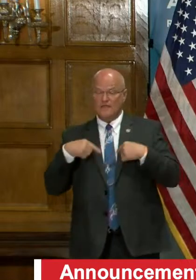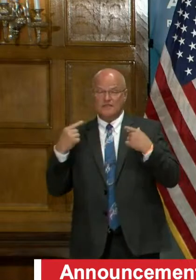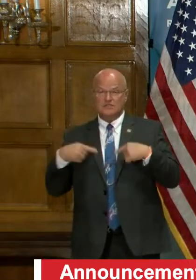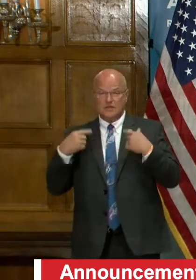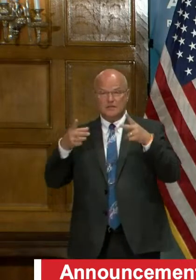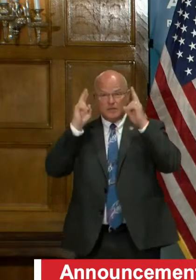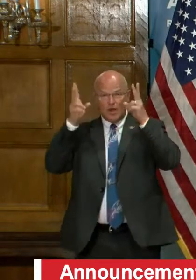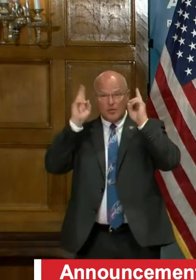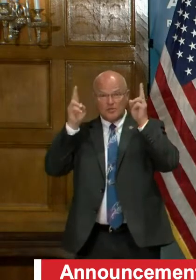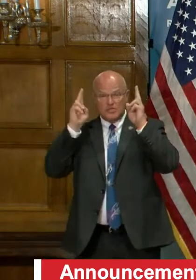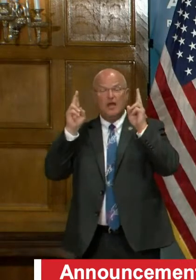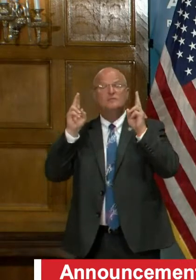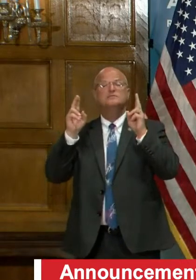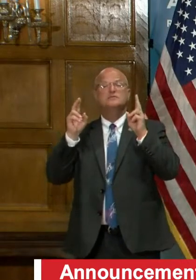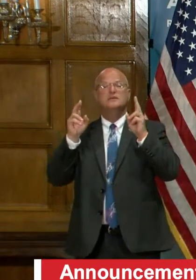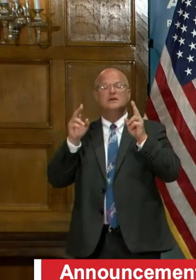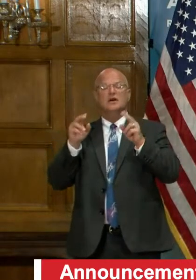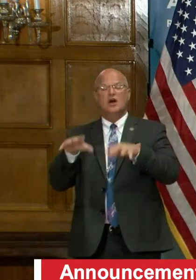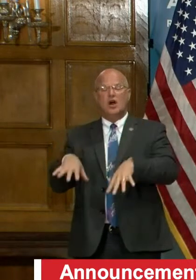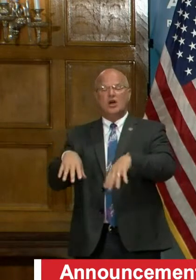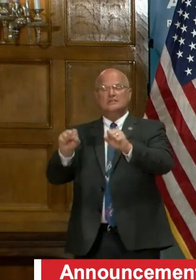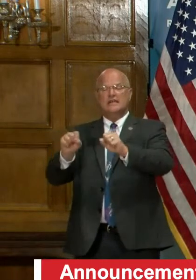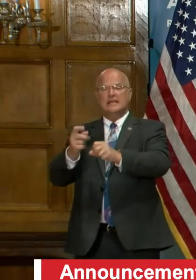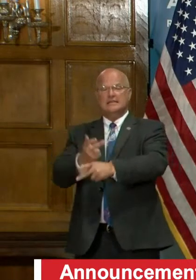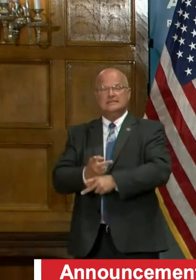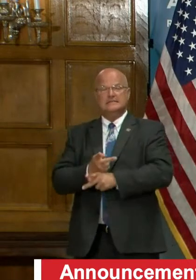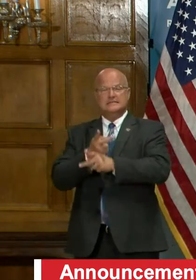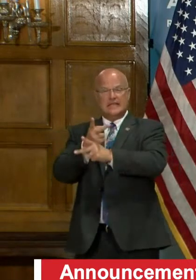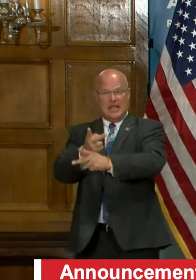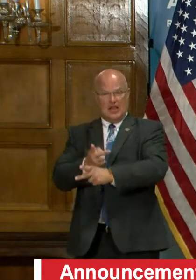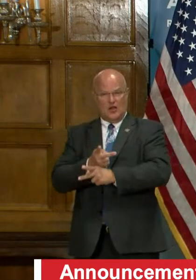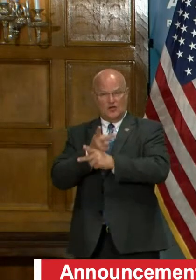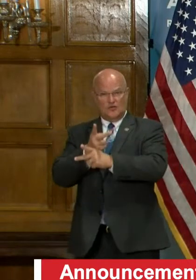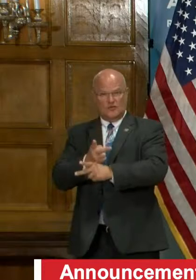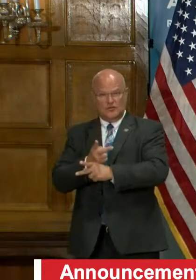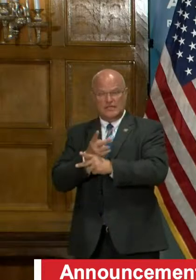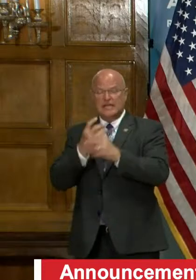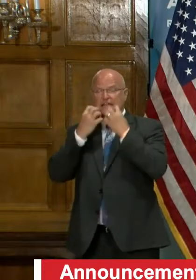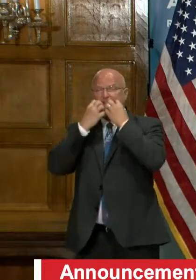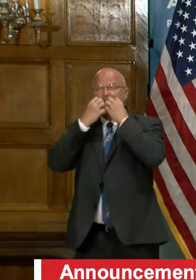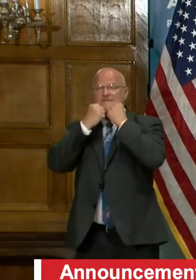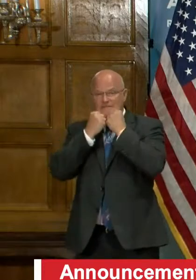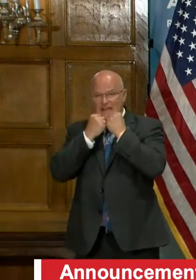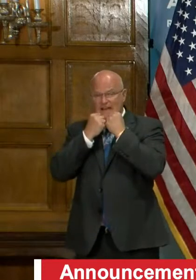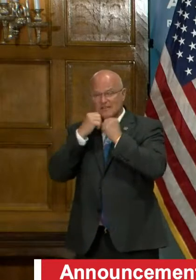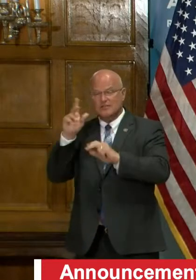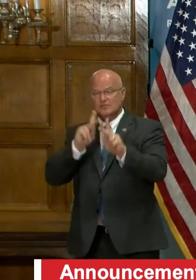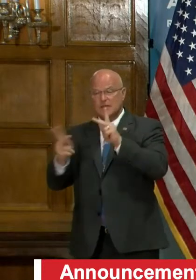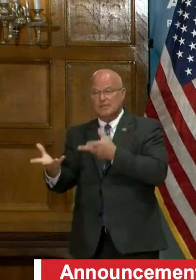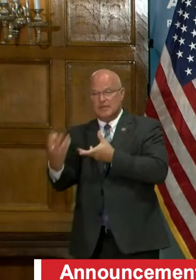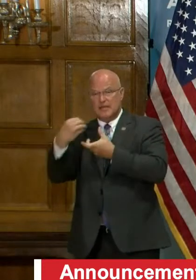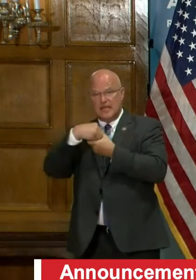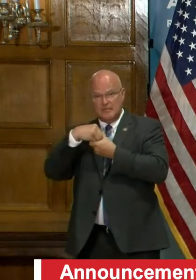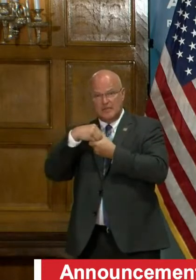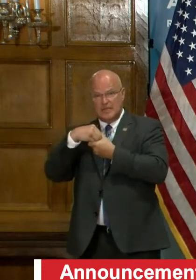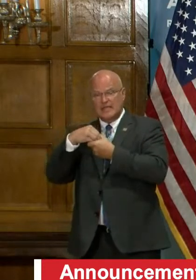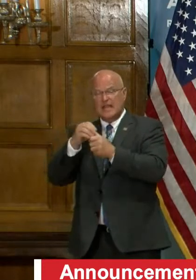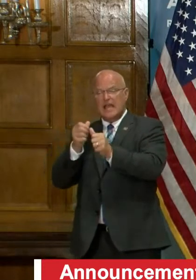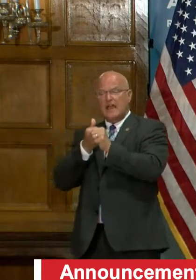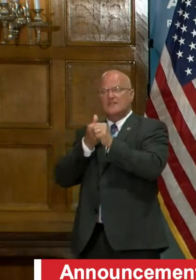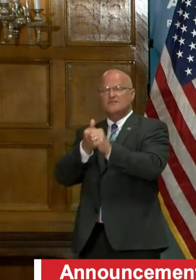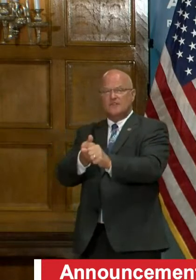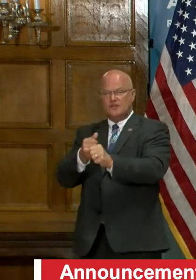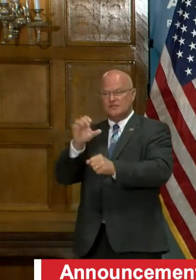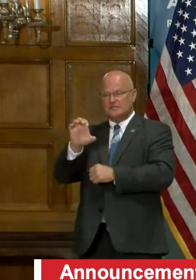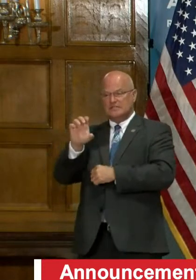the barbershops, and salons are taking precautions, and they value their patrons, and they're following the public